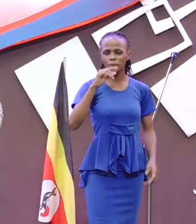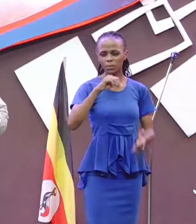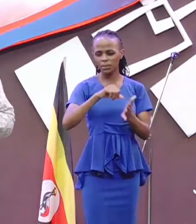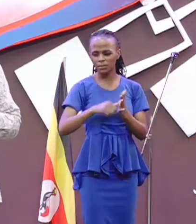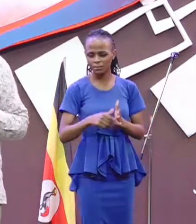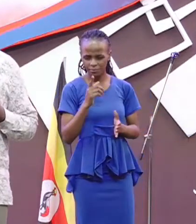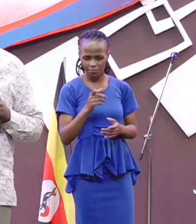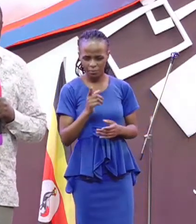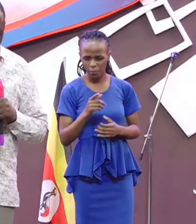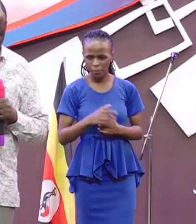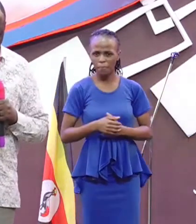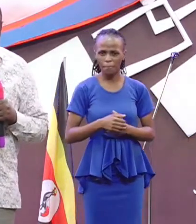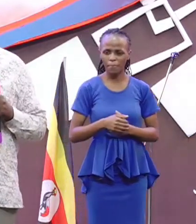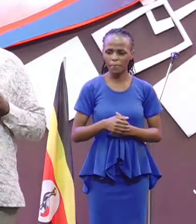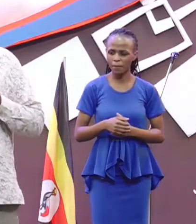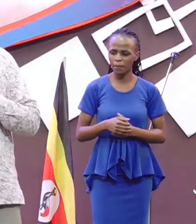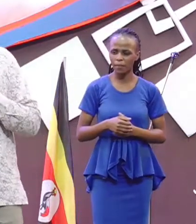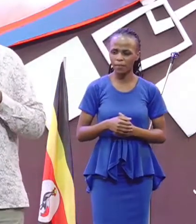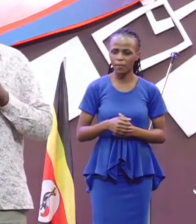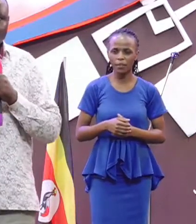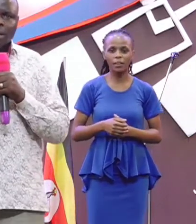want to say this.